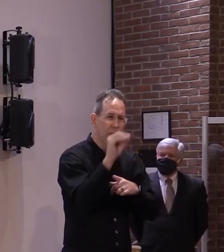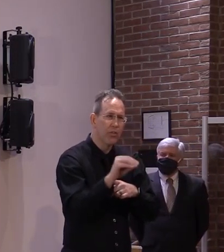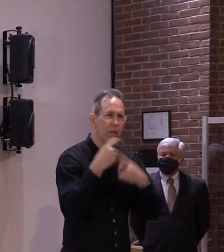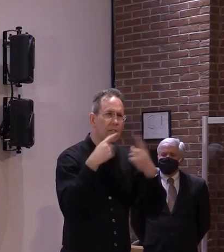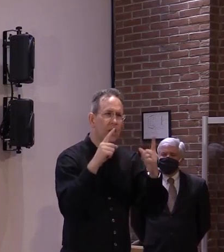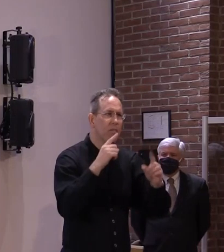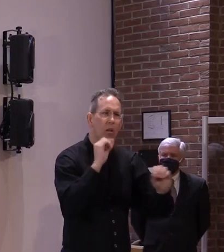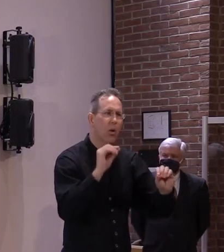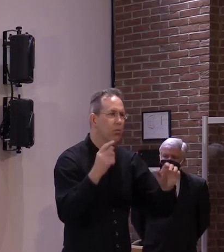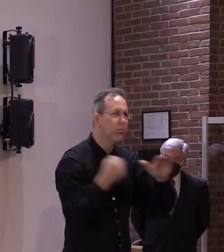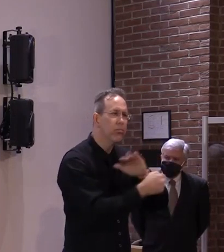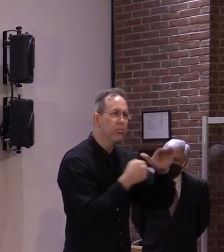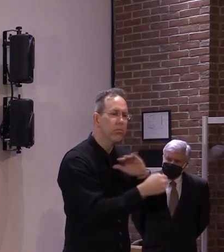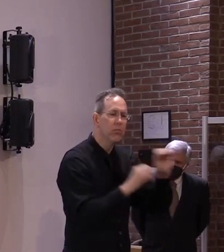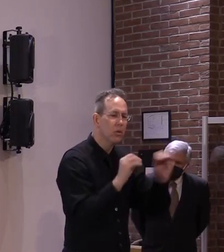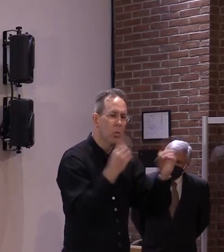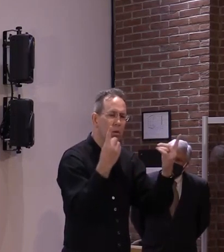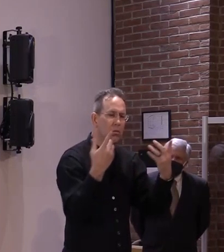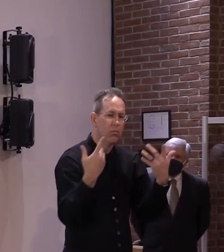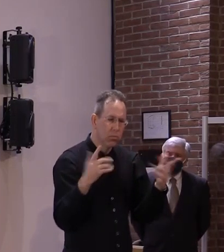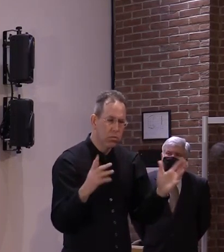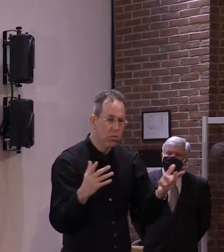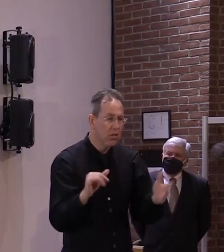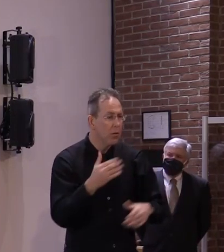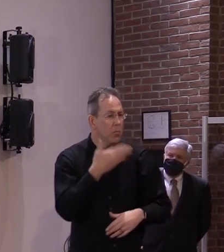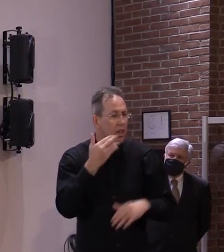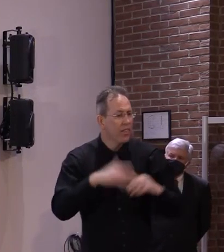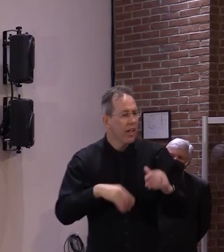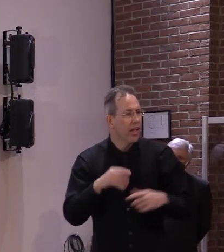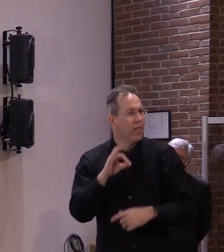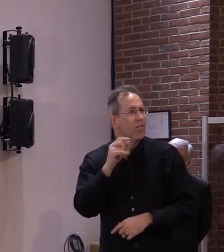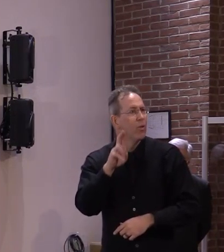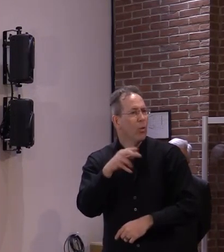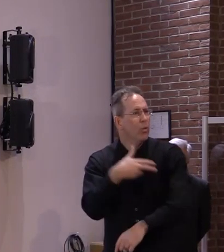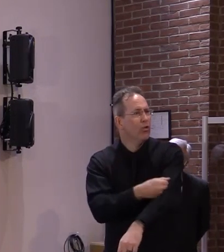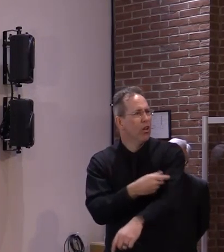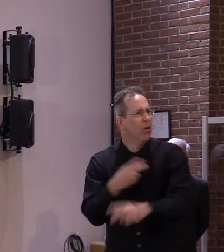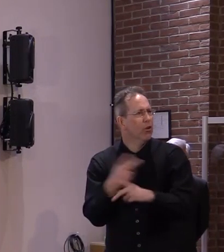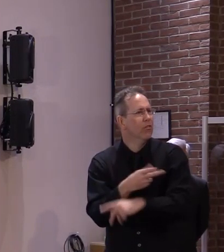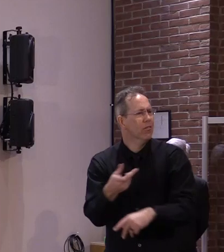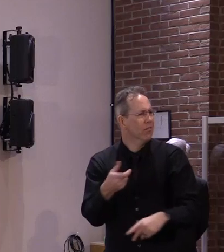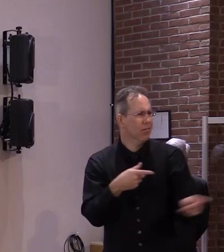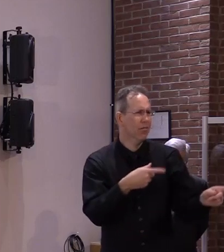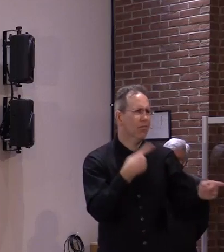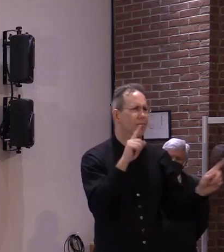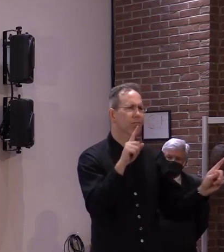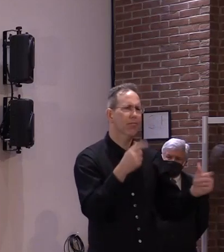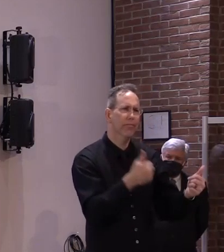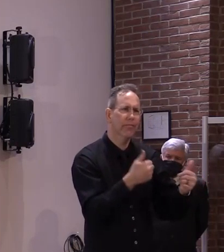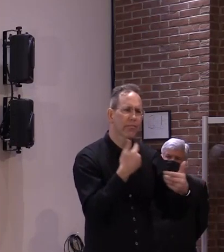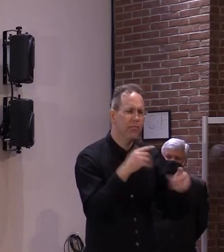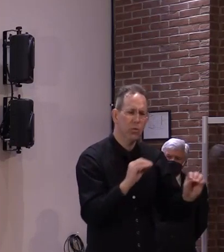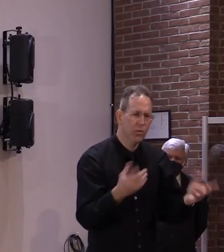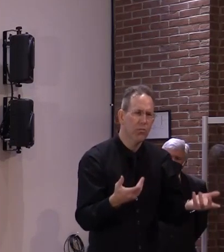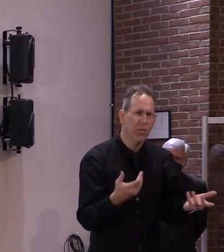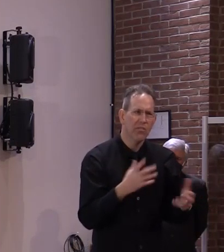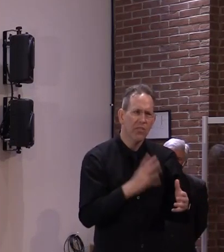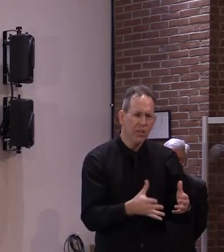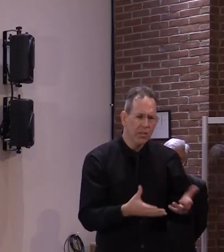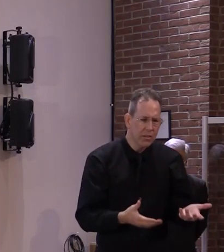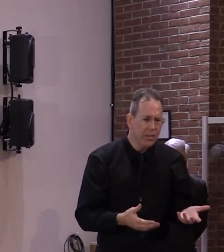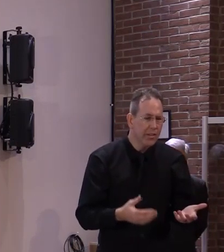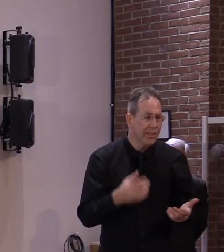and so forth. So I think people should keep that in mind, single dose. And we don't know yet, I don't believe, the effectiveness